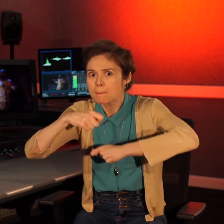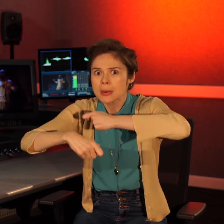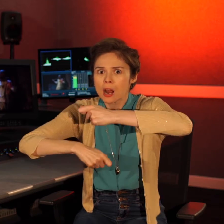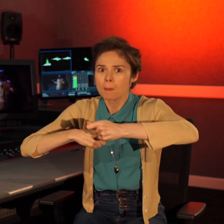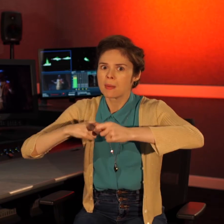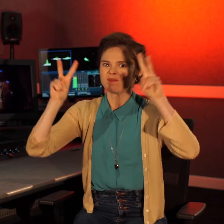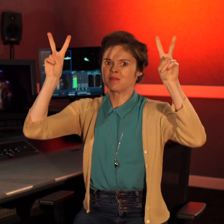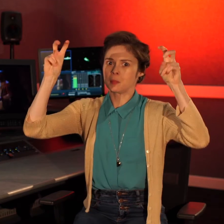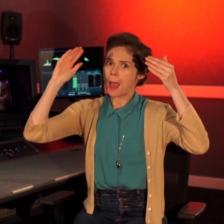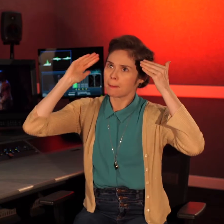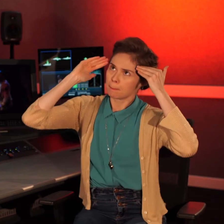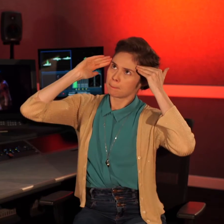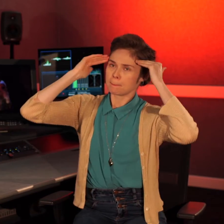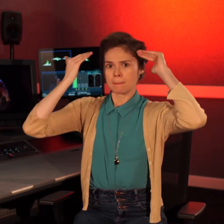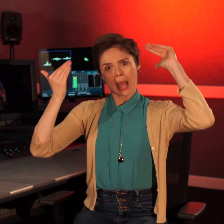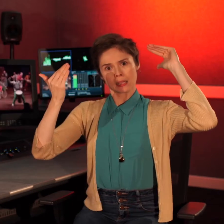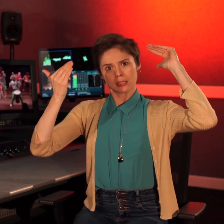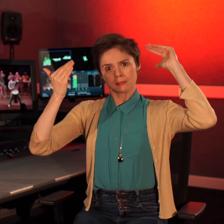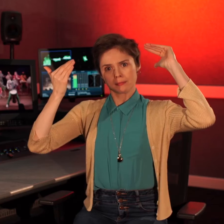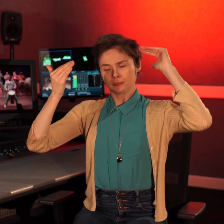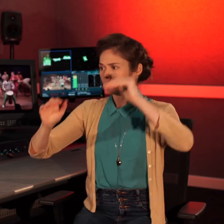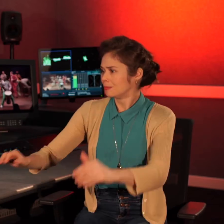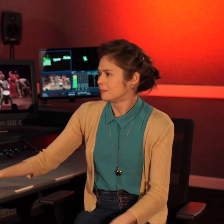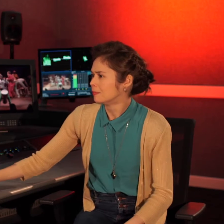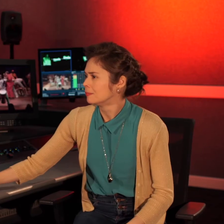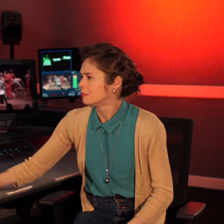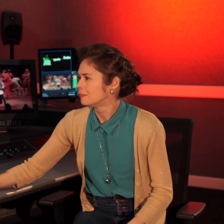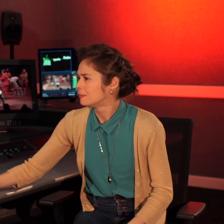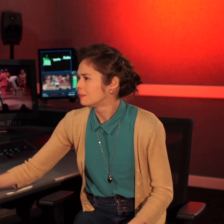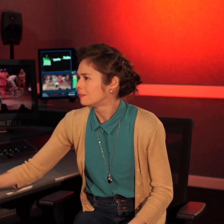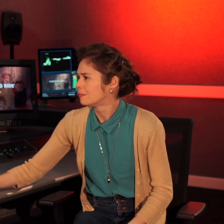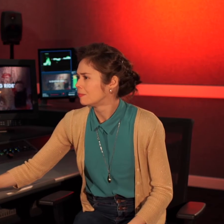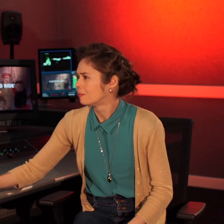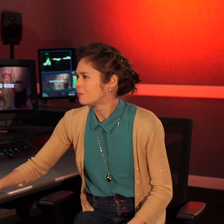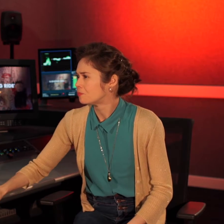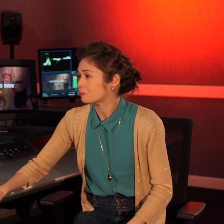by doing this, he hopes to gather evidence about his father's murder.